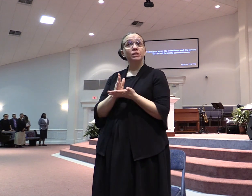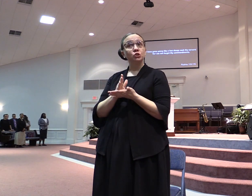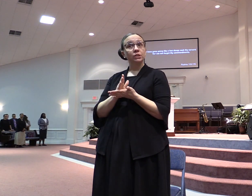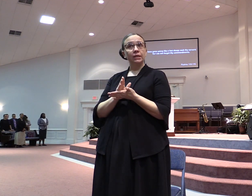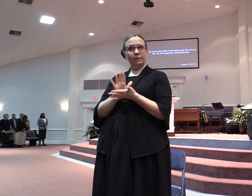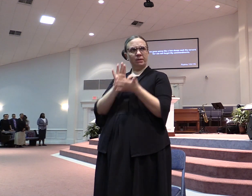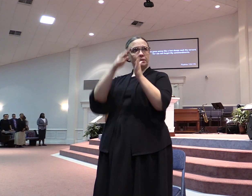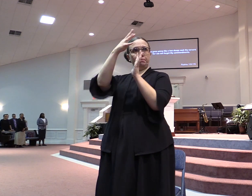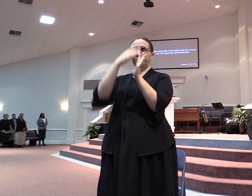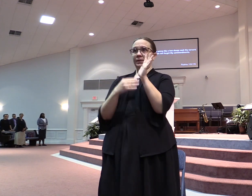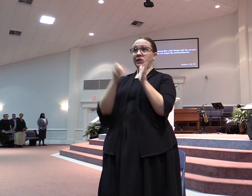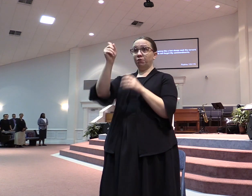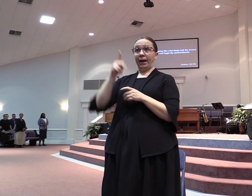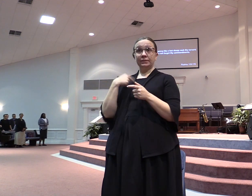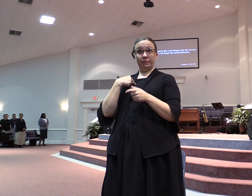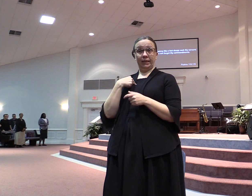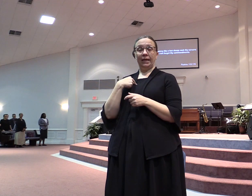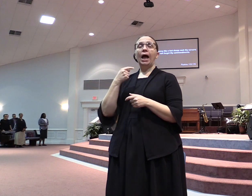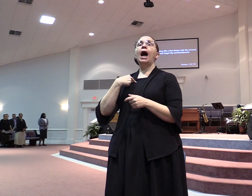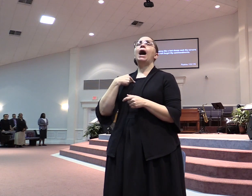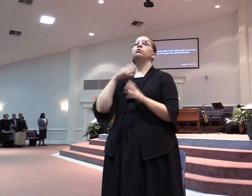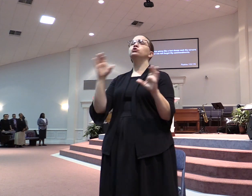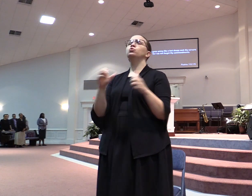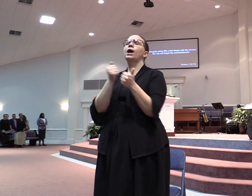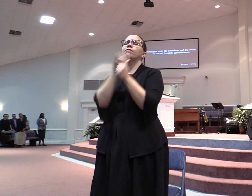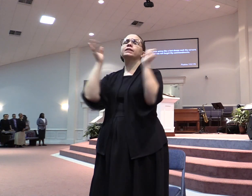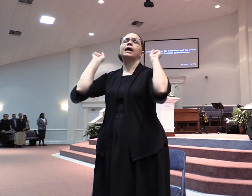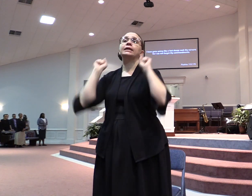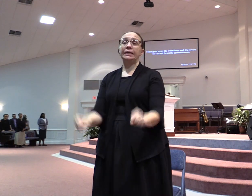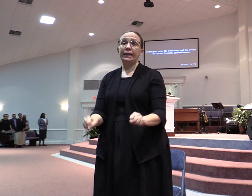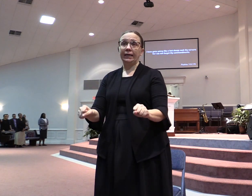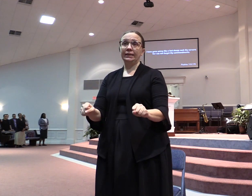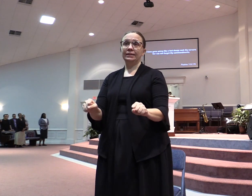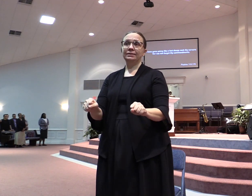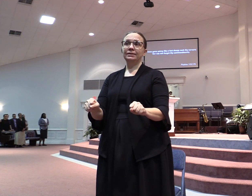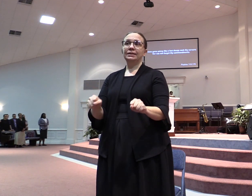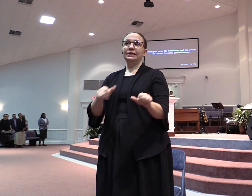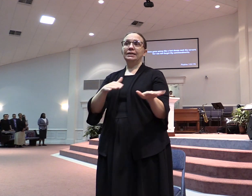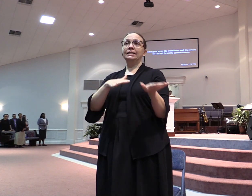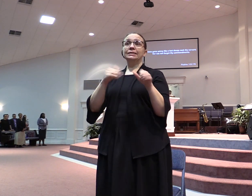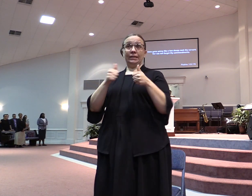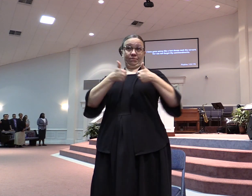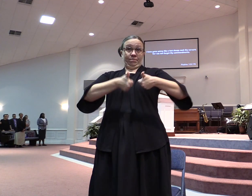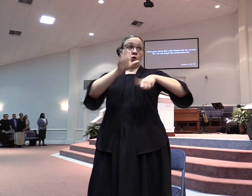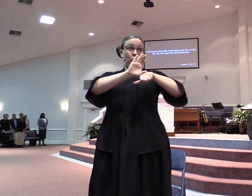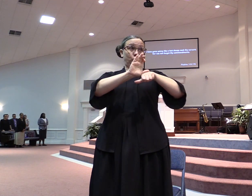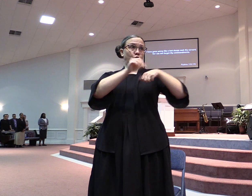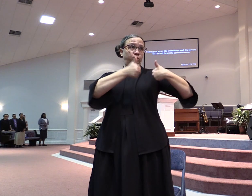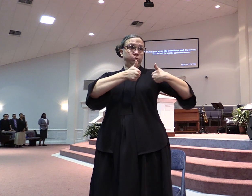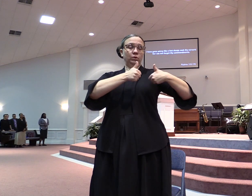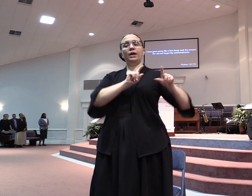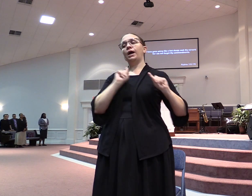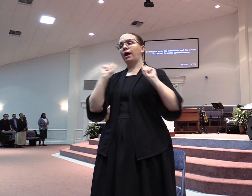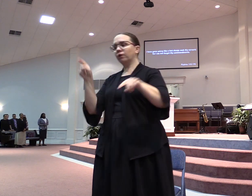back this form, I will do everything I can to leave the healthy and